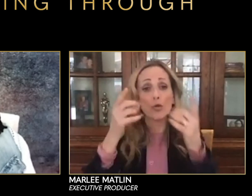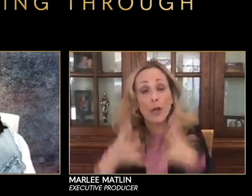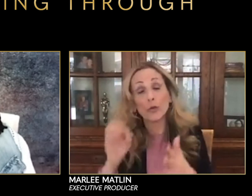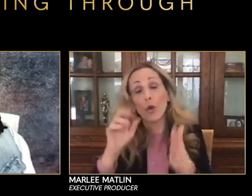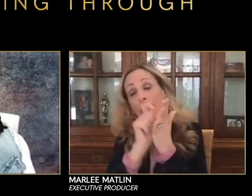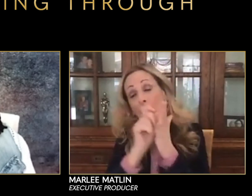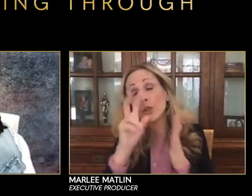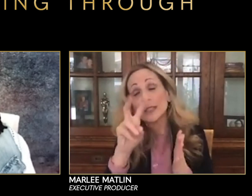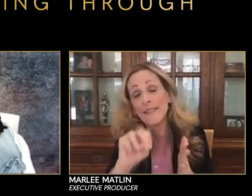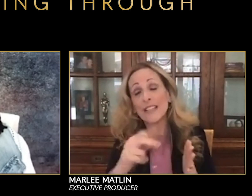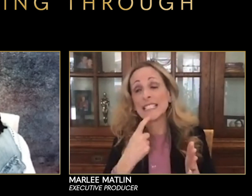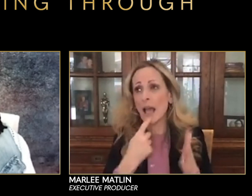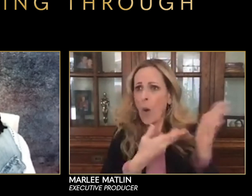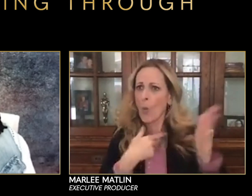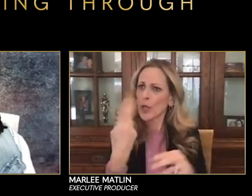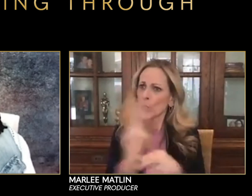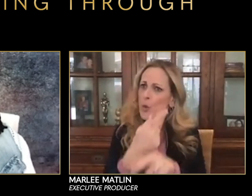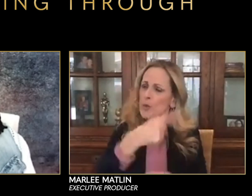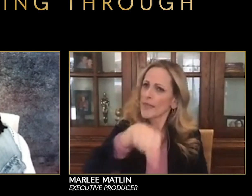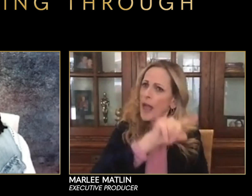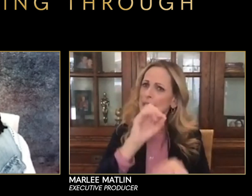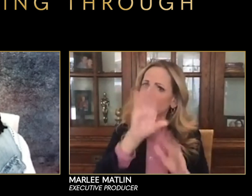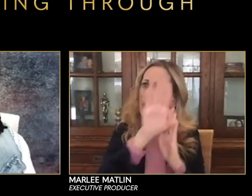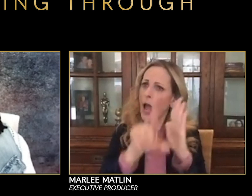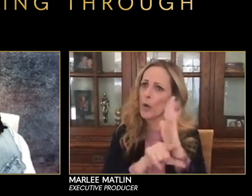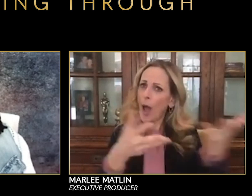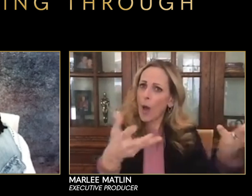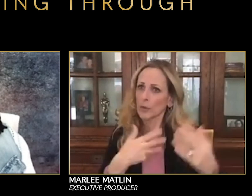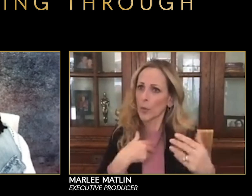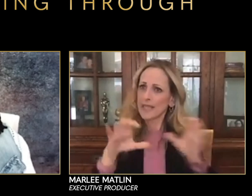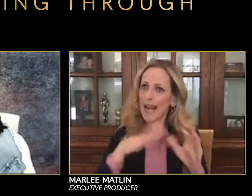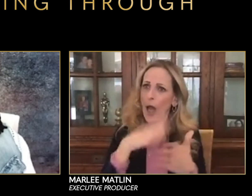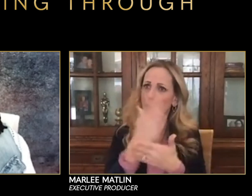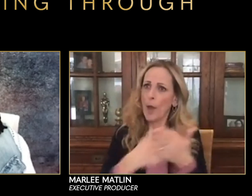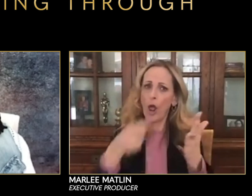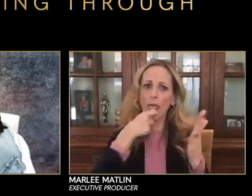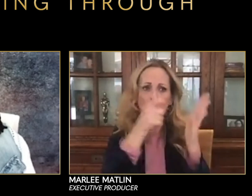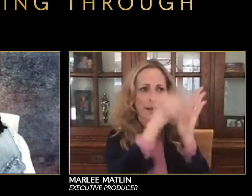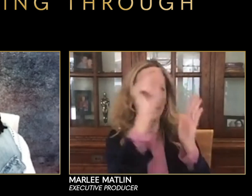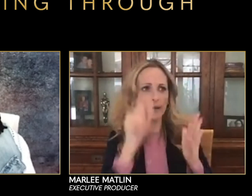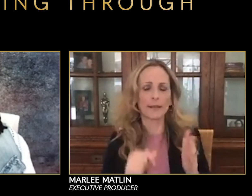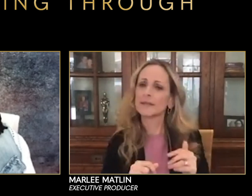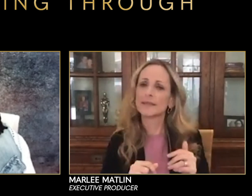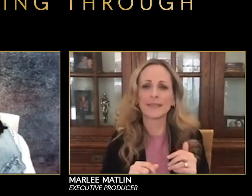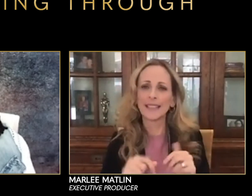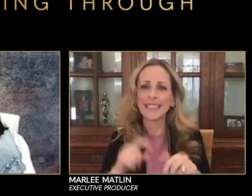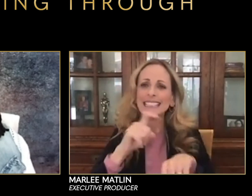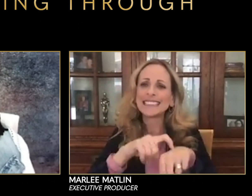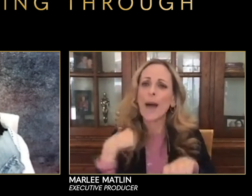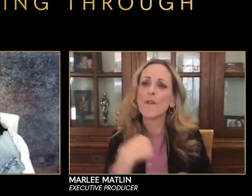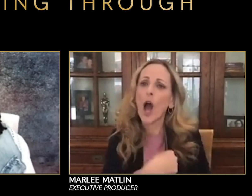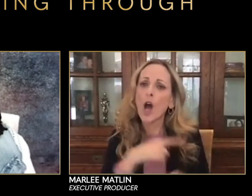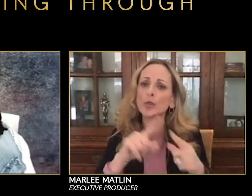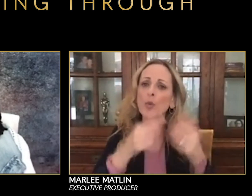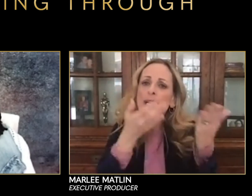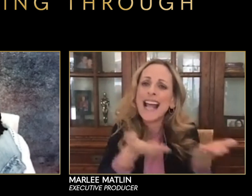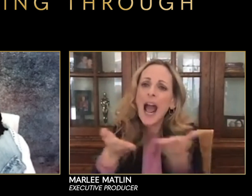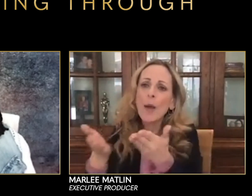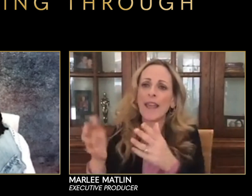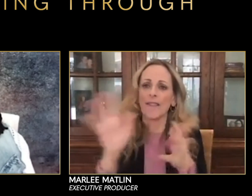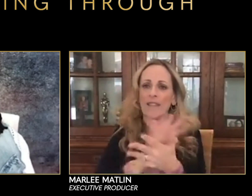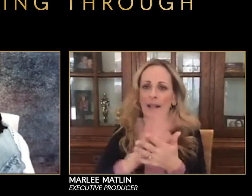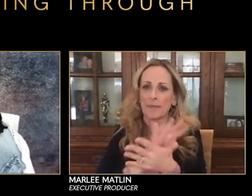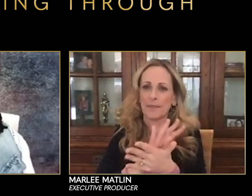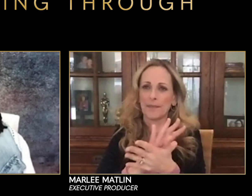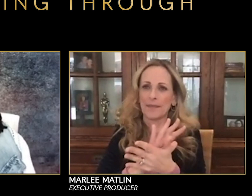times people, producers, directors, even writers will say, well, let's use them and put them in the background, and and we'll have that box checked.